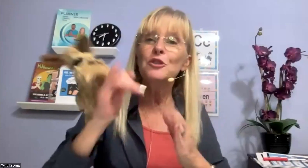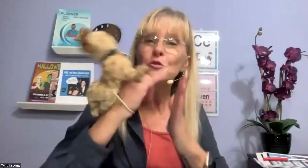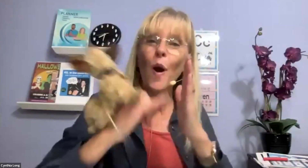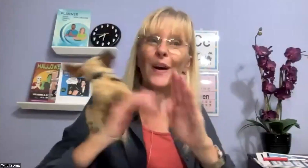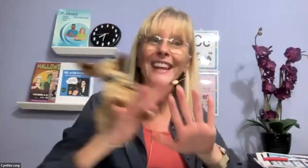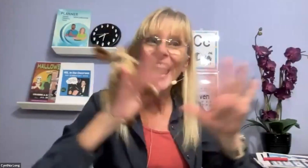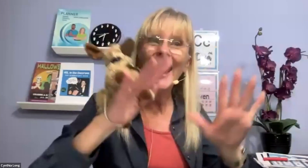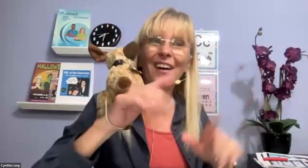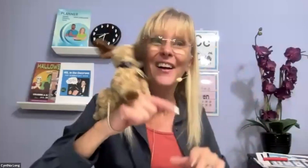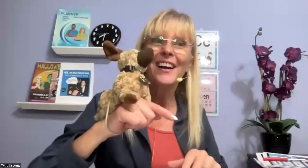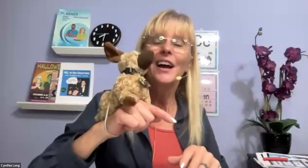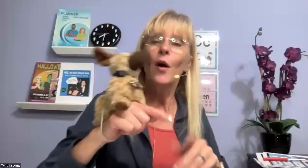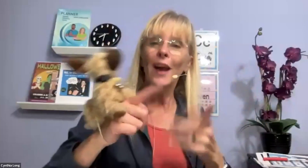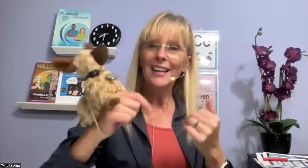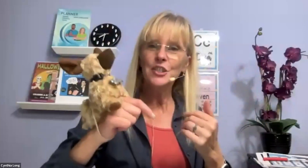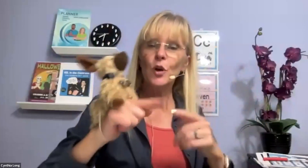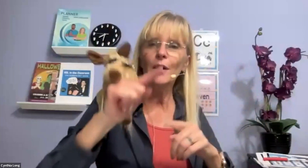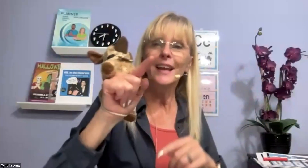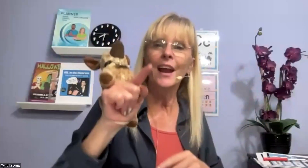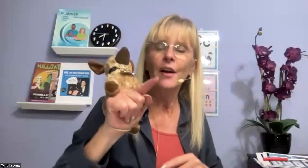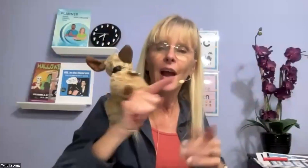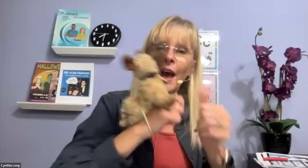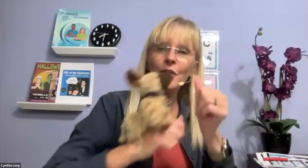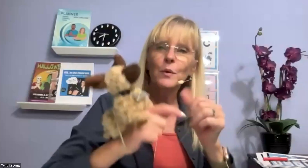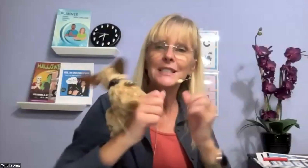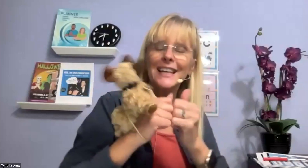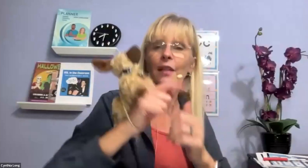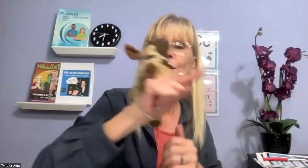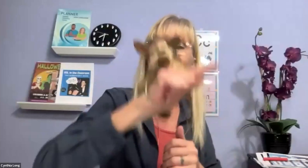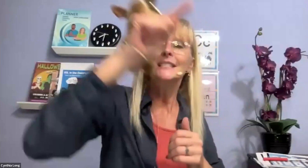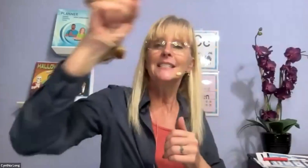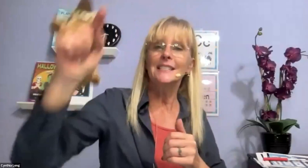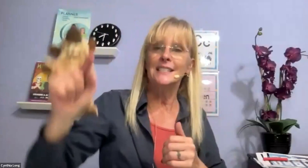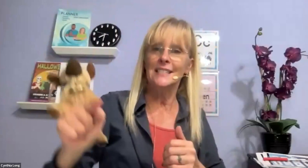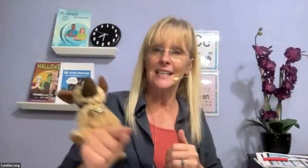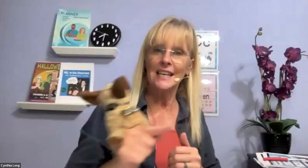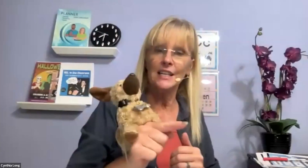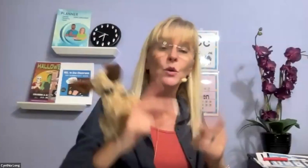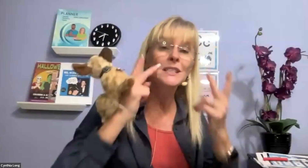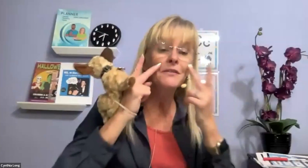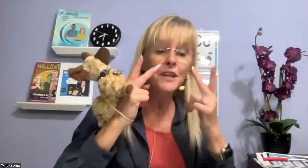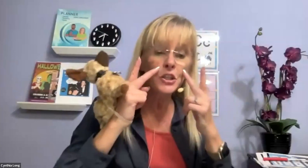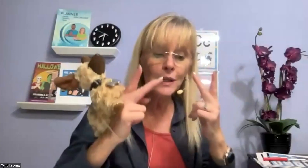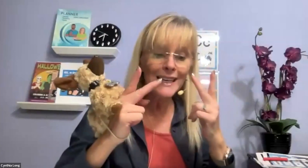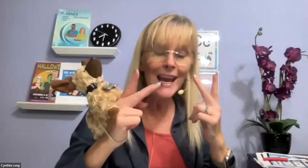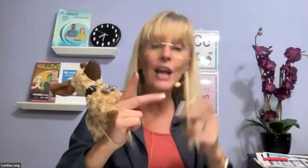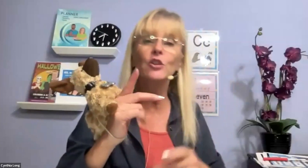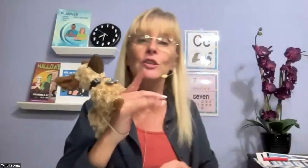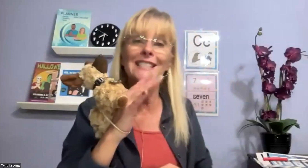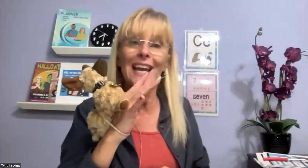to draw it in the air. Okay, let's draw in the air, everyone together. C. So it's visually, and you're saying